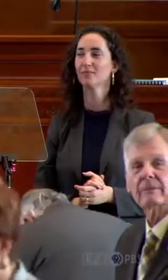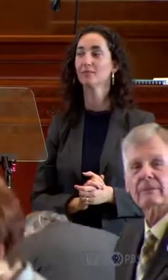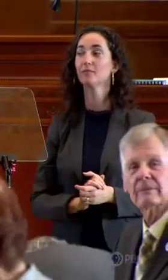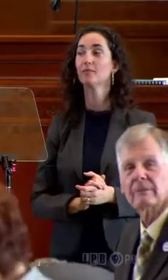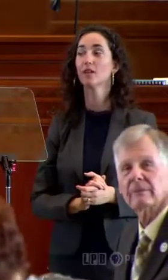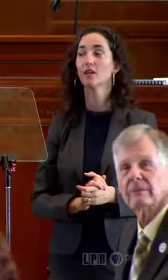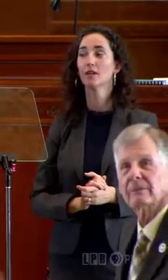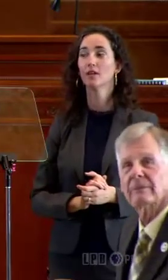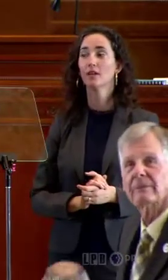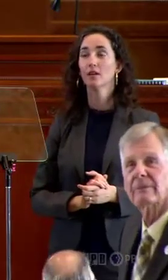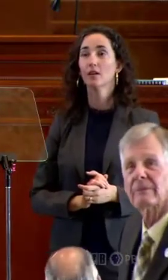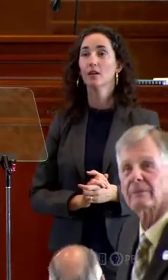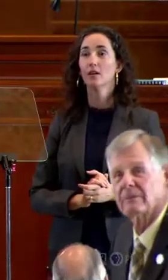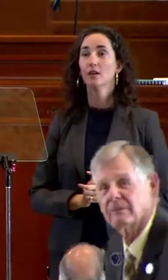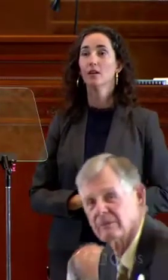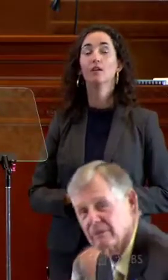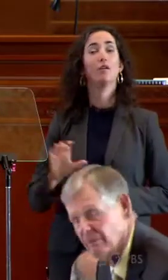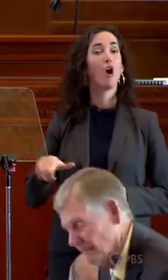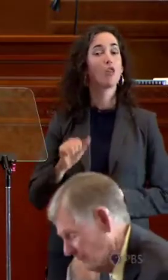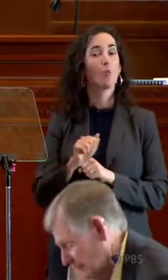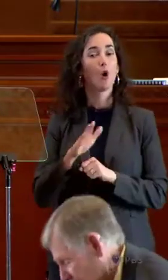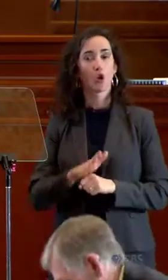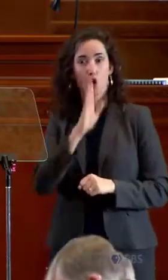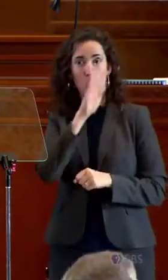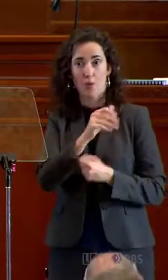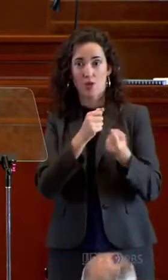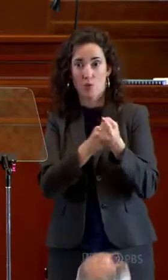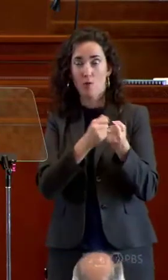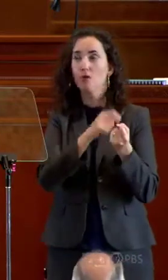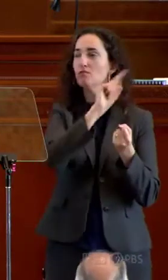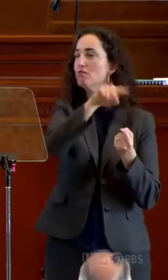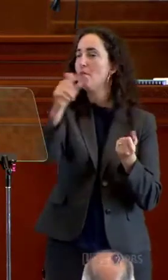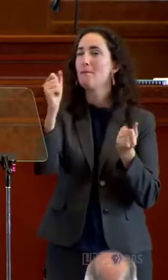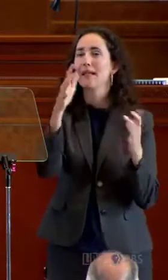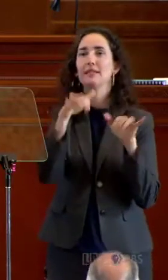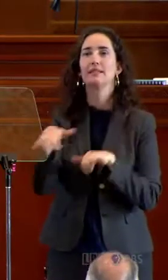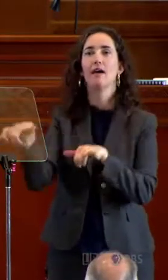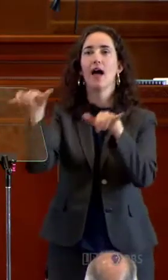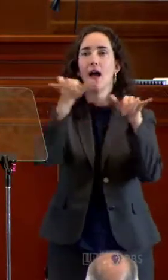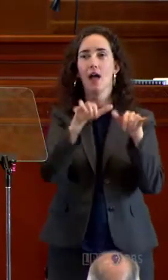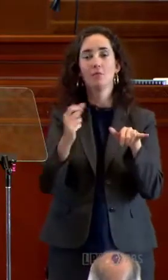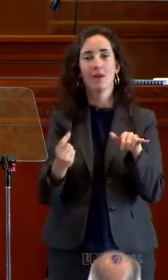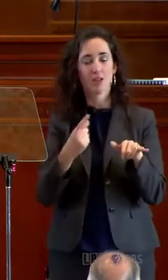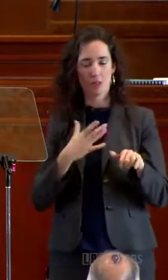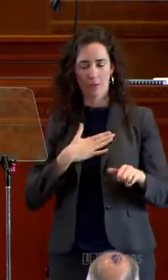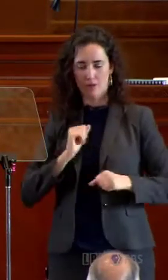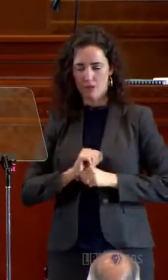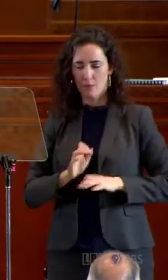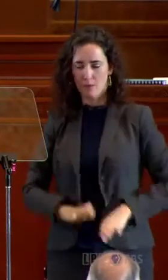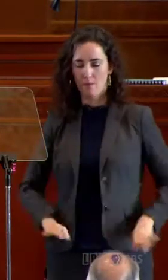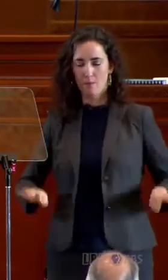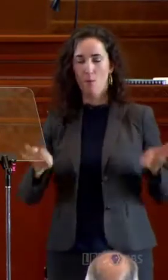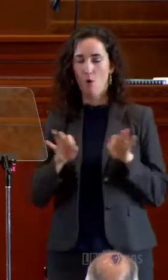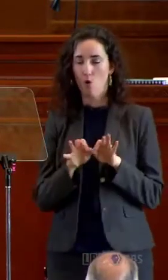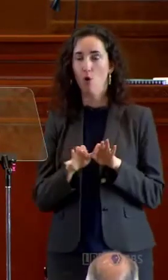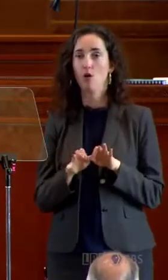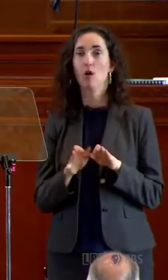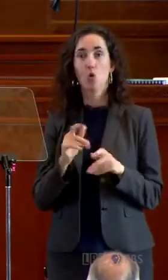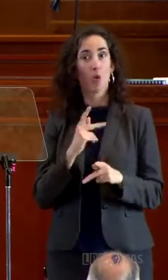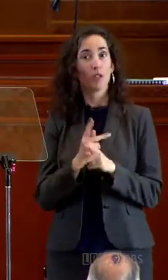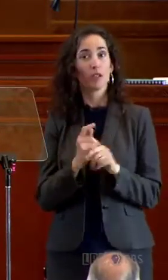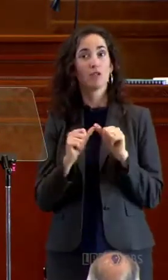There are many other direct support workers like Shalika who understand how important their jobs are, and they want to stay in those